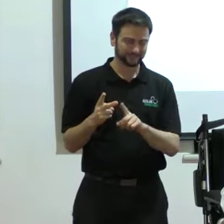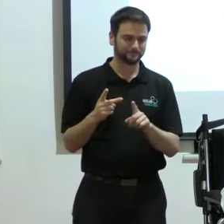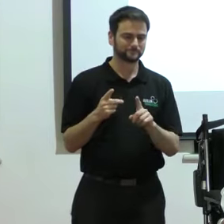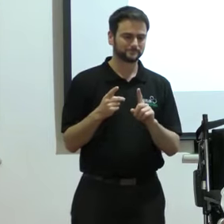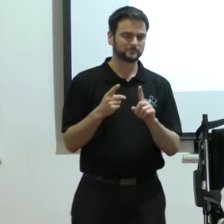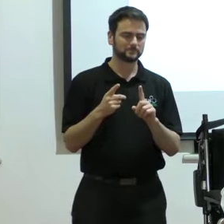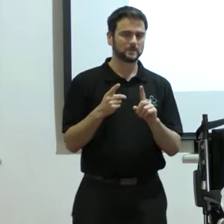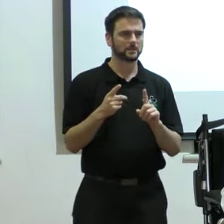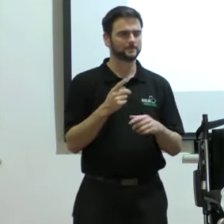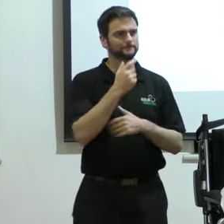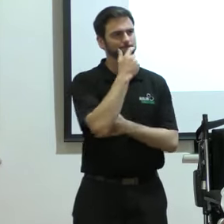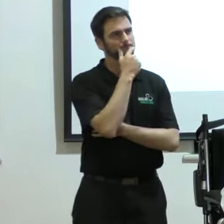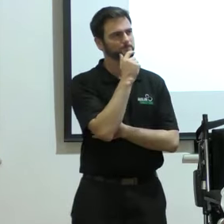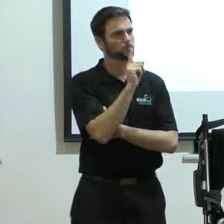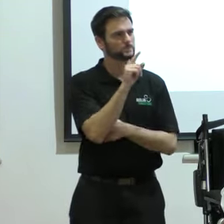what's the word?